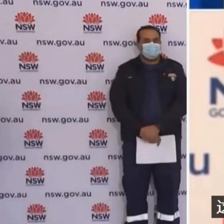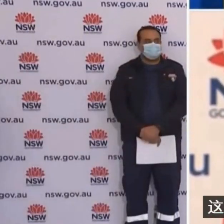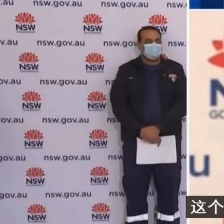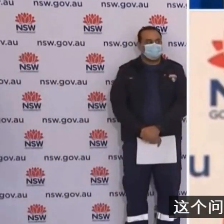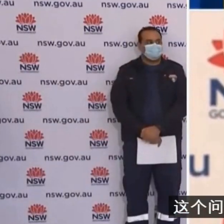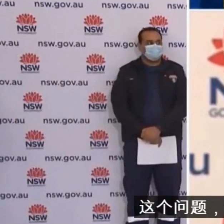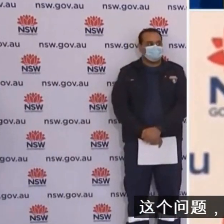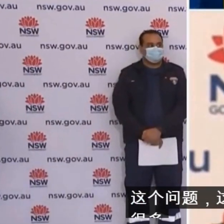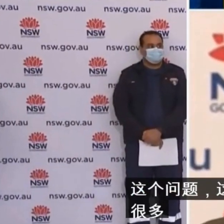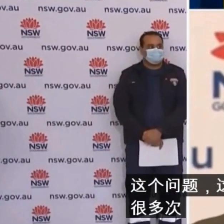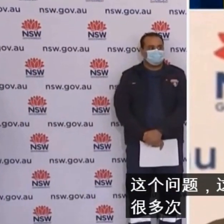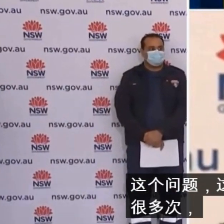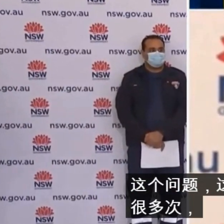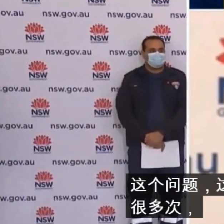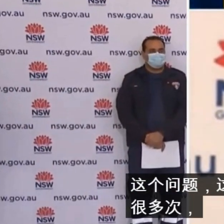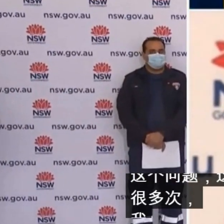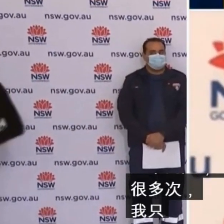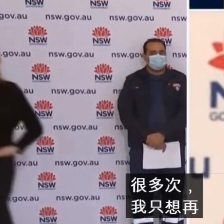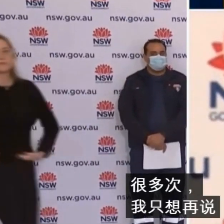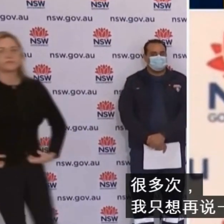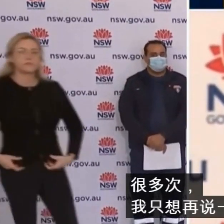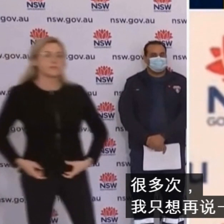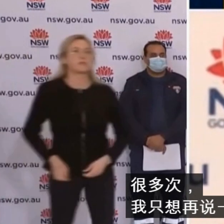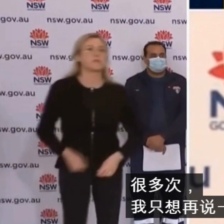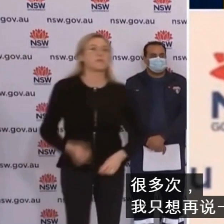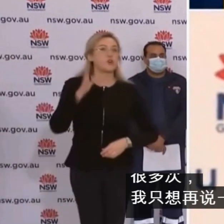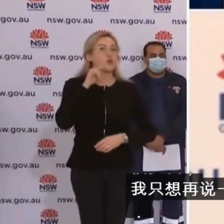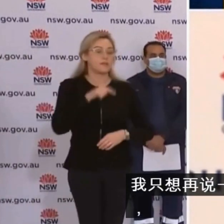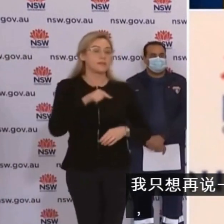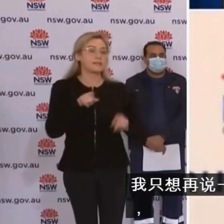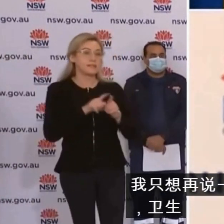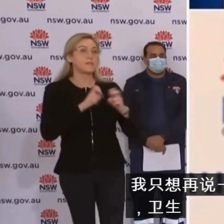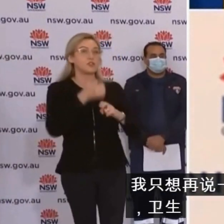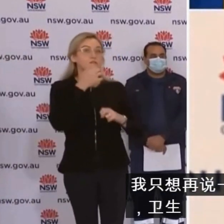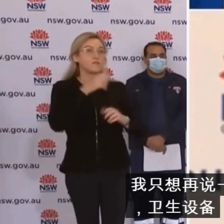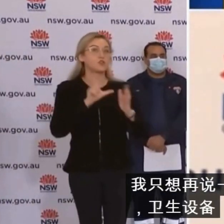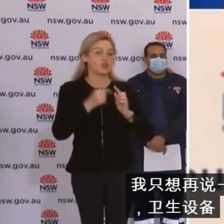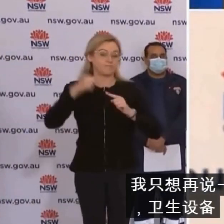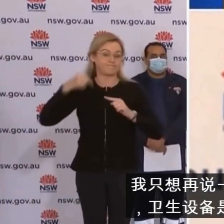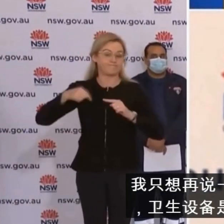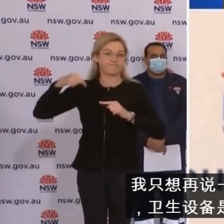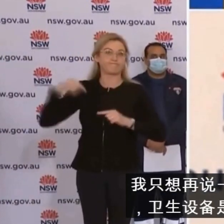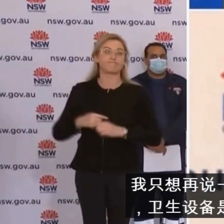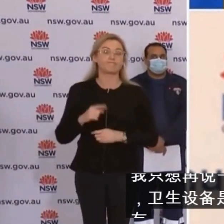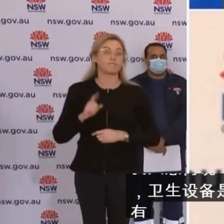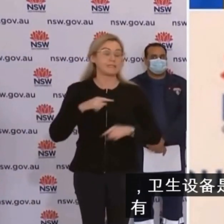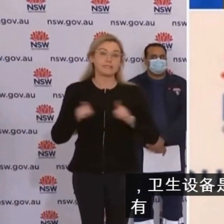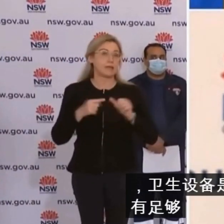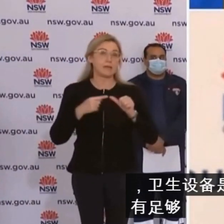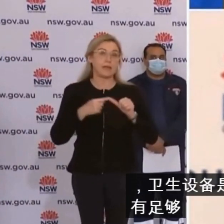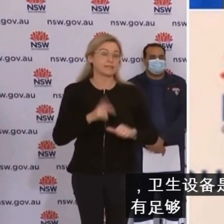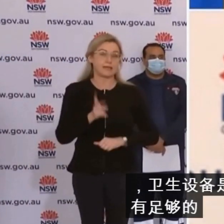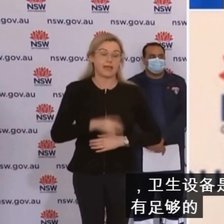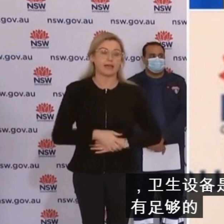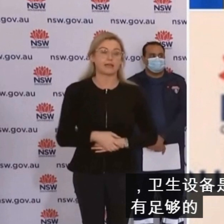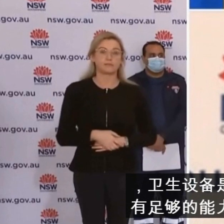Well, this issue has been raised quite a few times, and I'll just say again what I've said in the past. The health advice is that we have